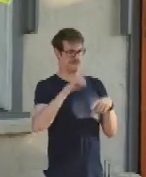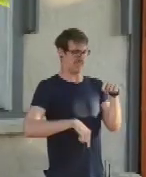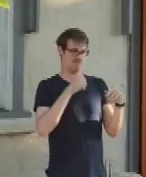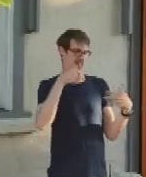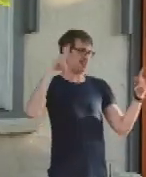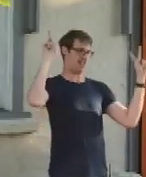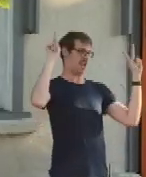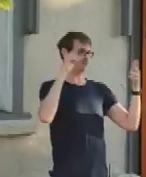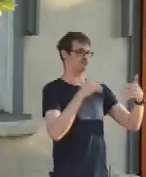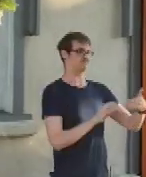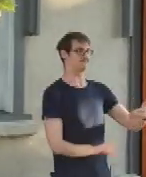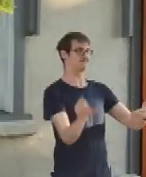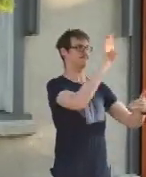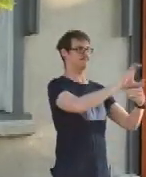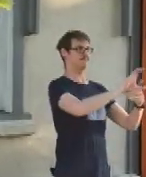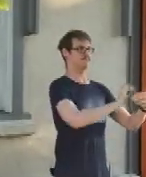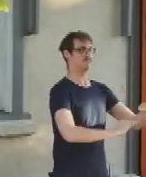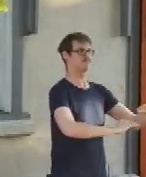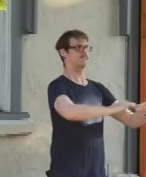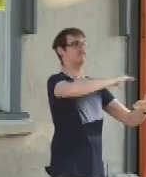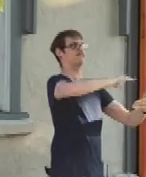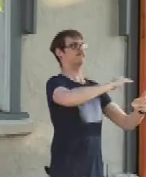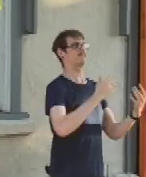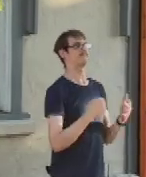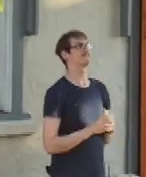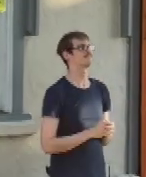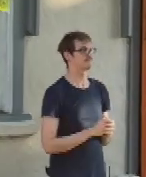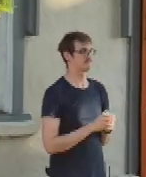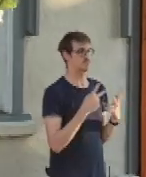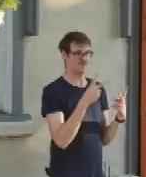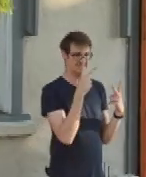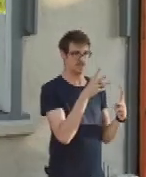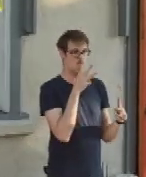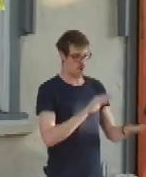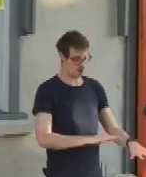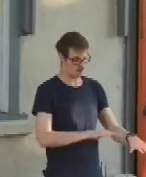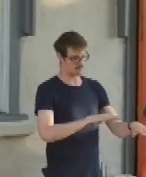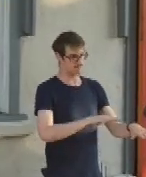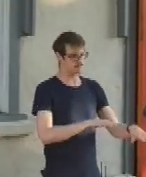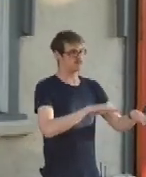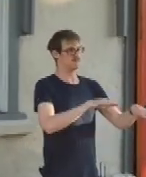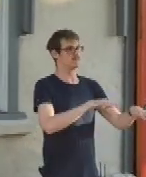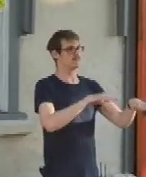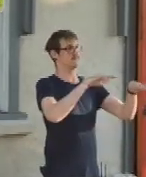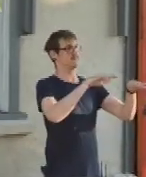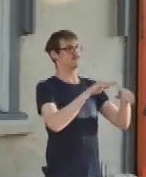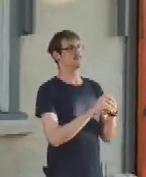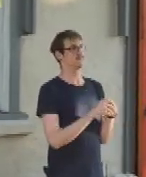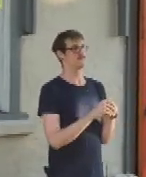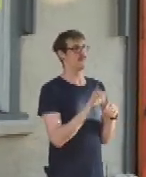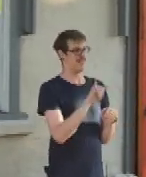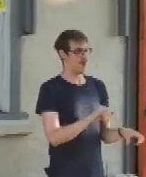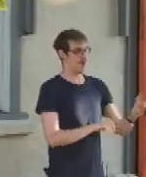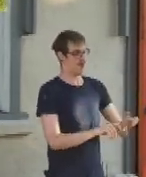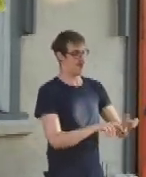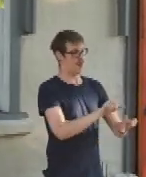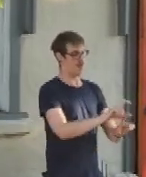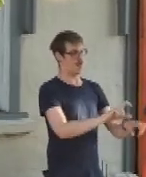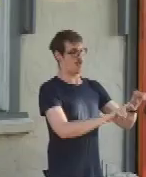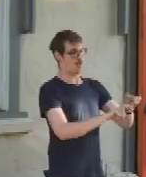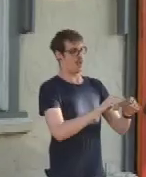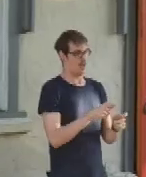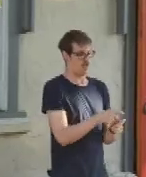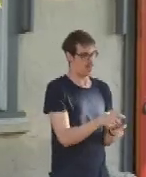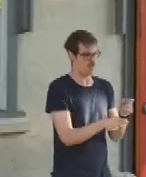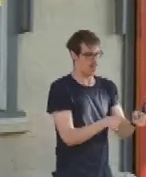Another course, and the water rises. over and over and over